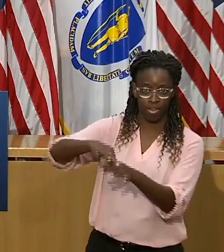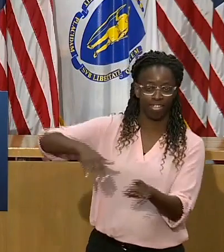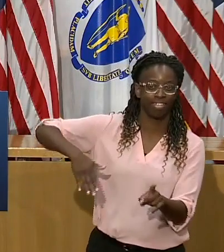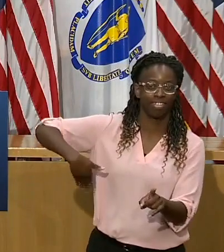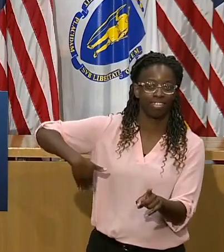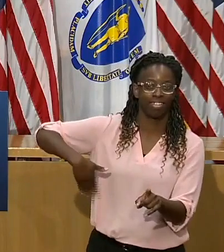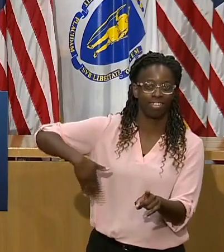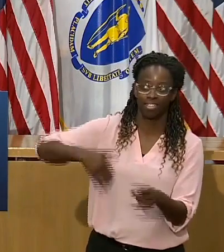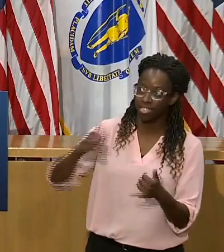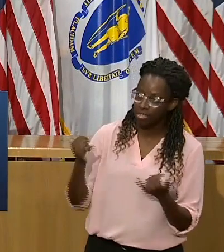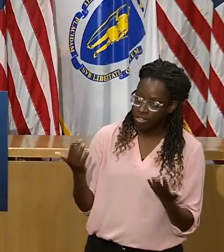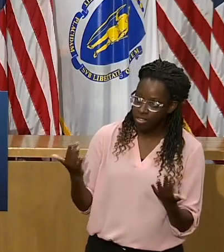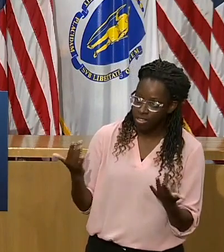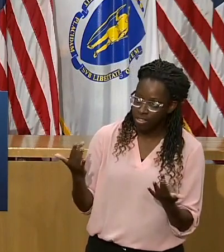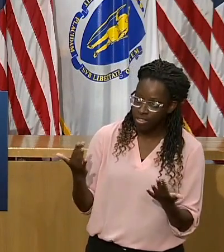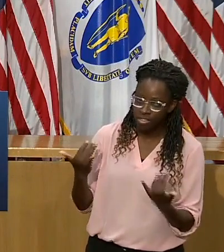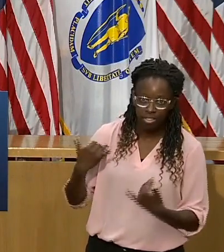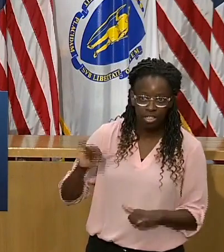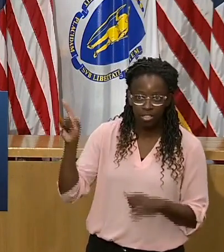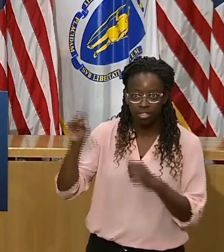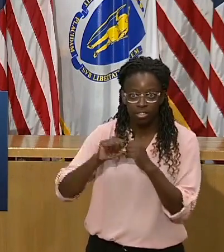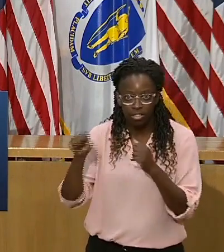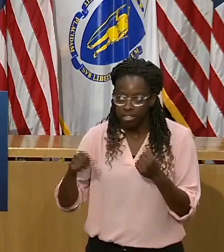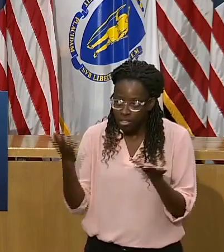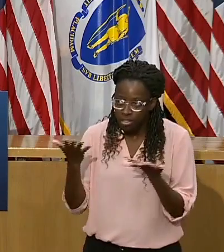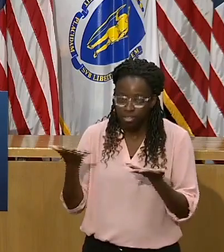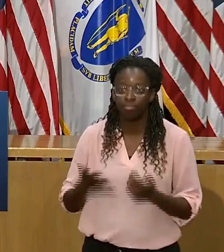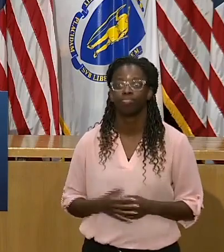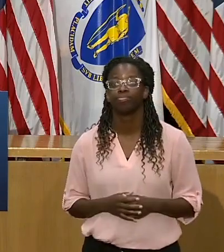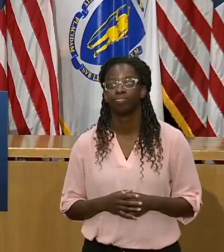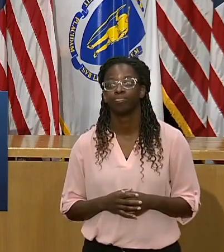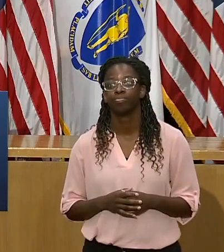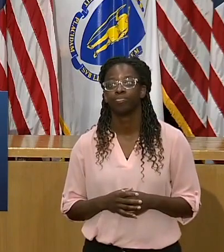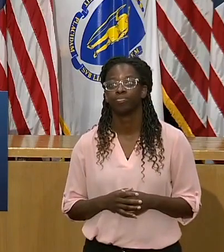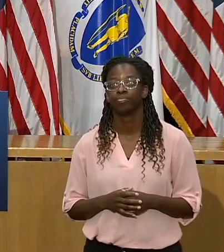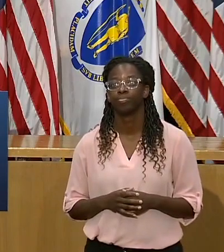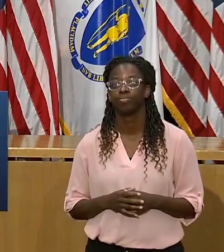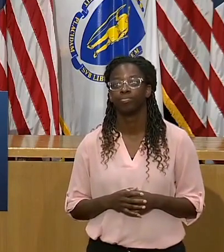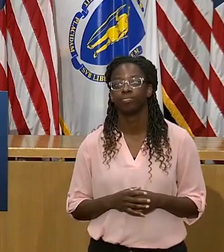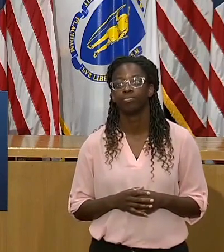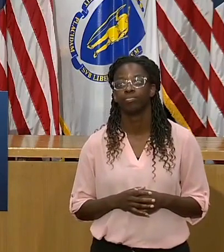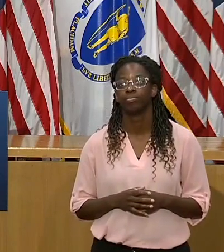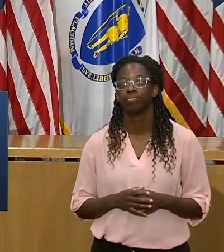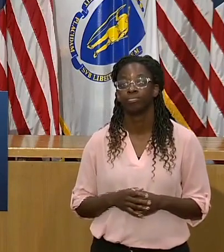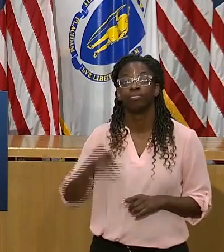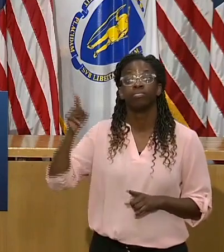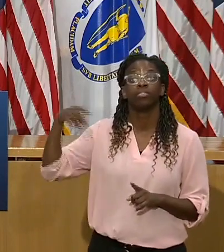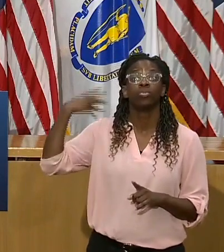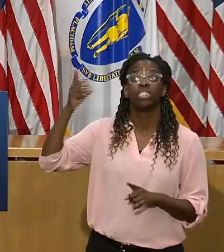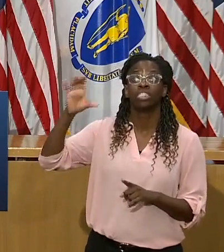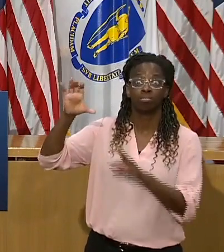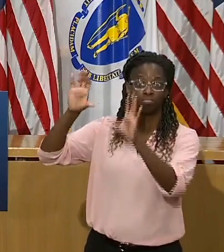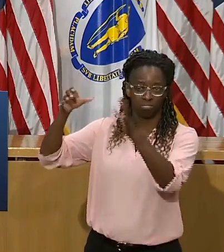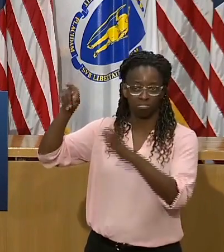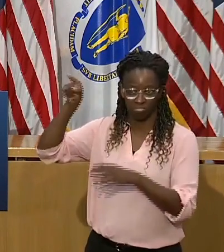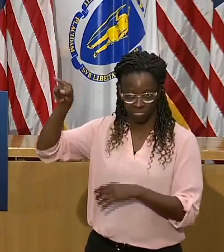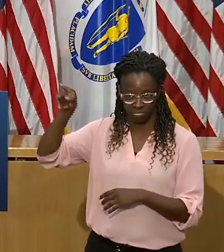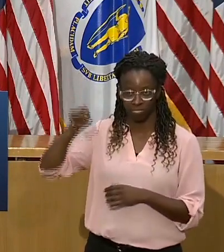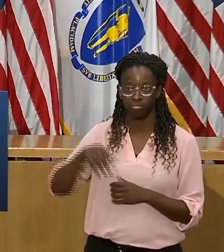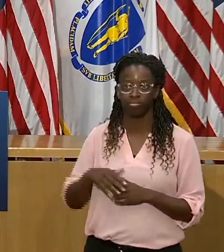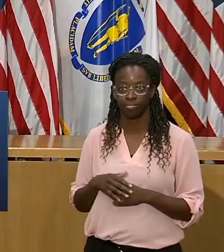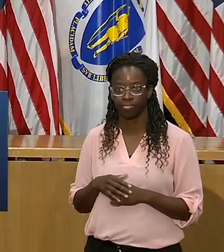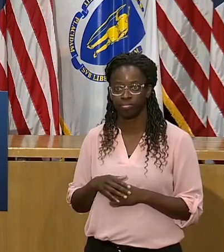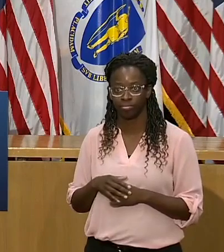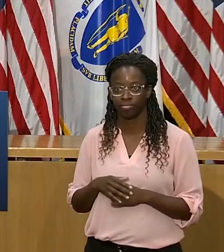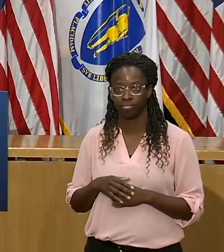give you some idea about the difference between, the size of the federal footprint, we're talking today about $775